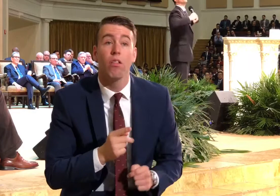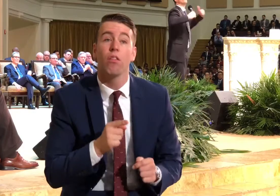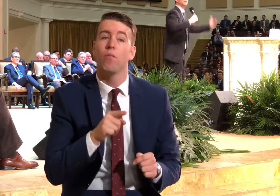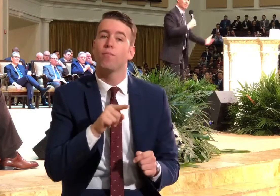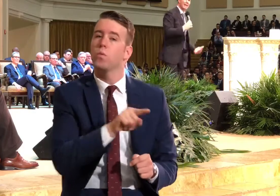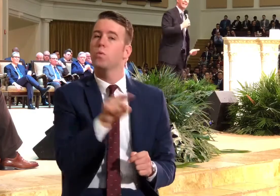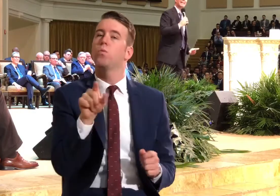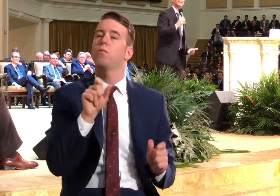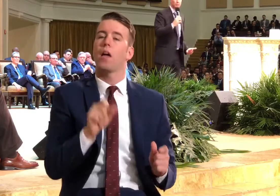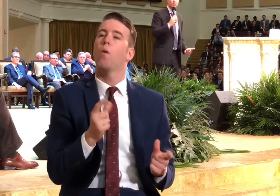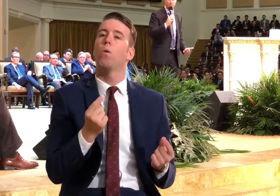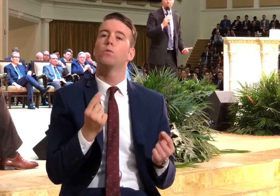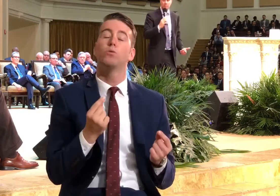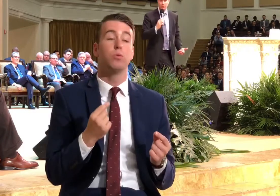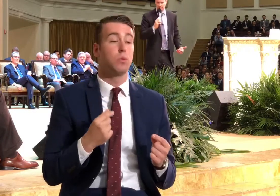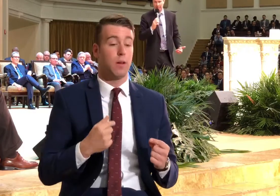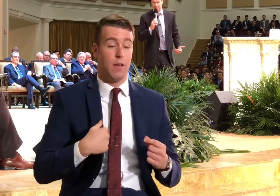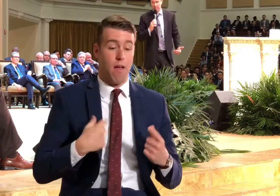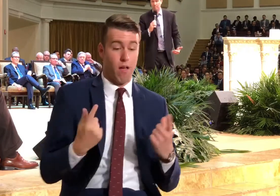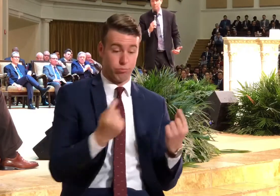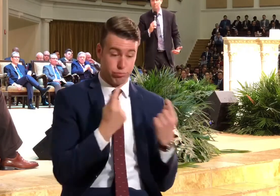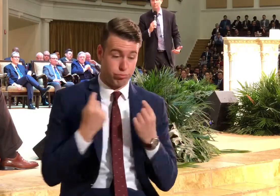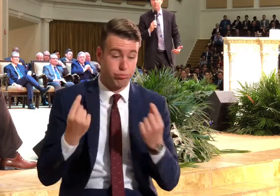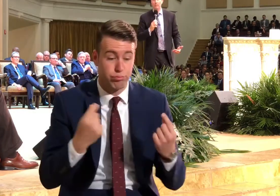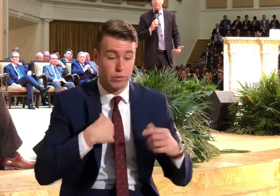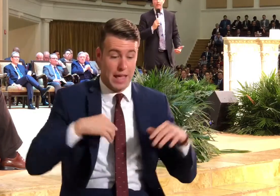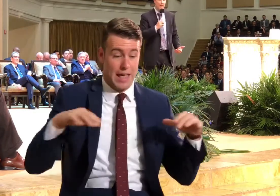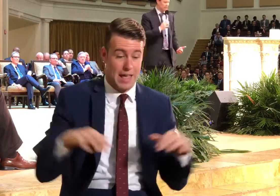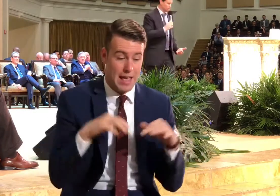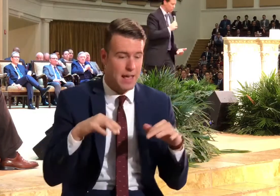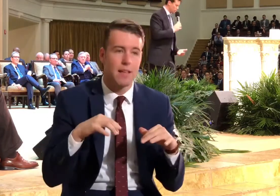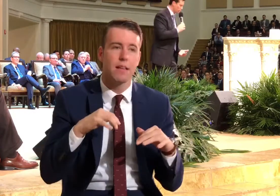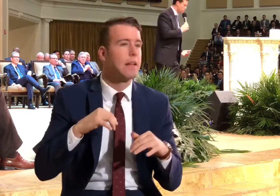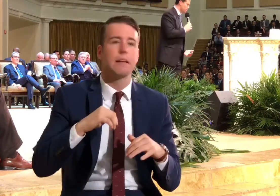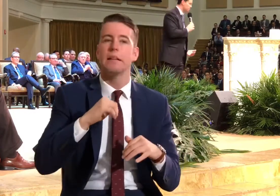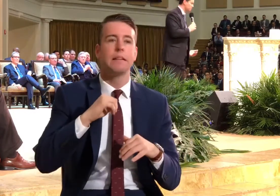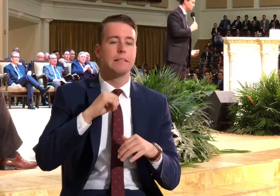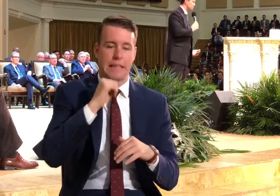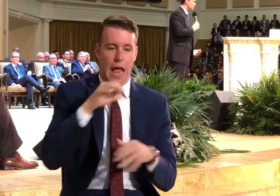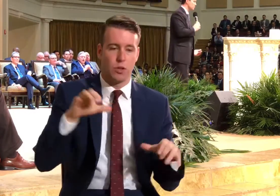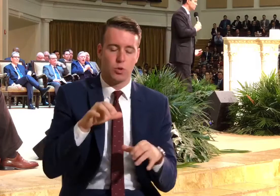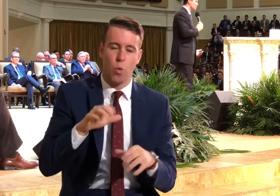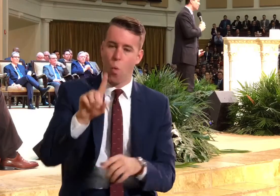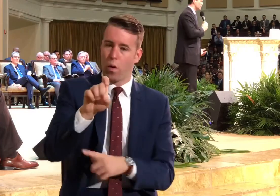you can operate at less than full capacity as the church.